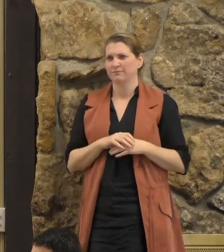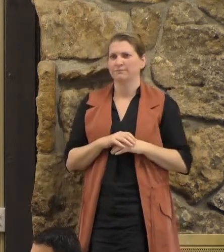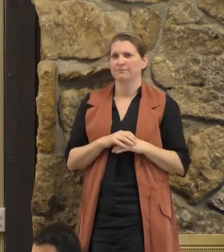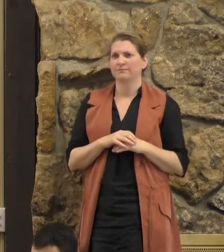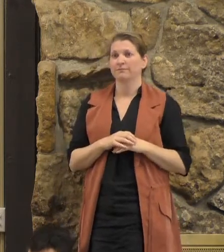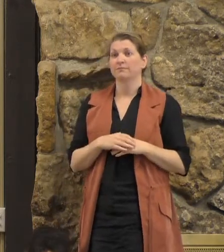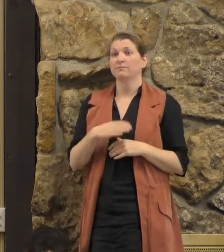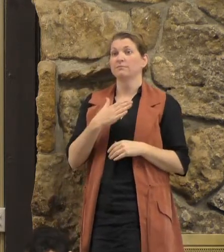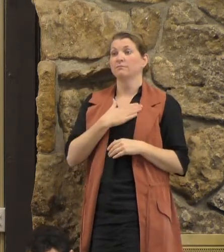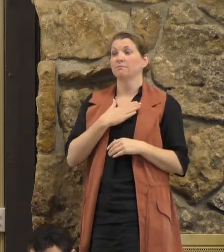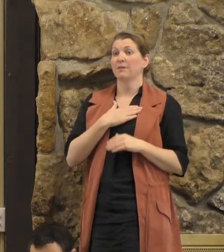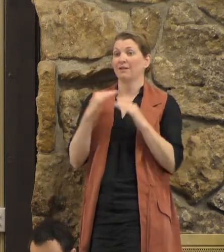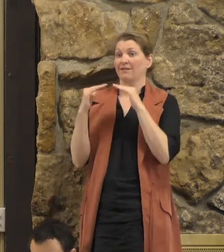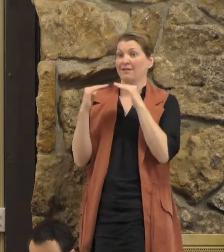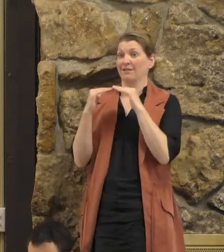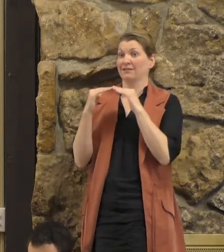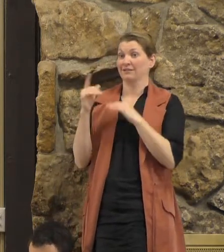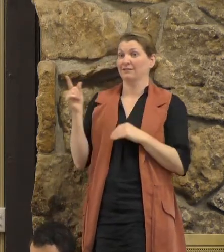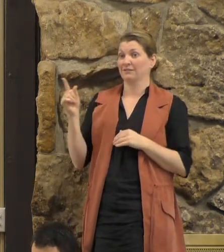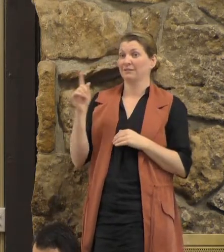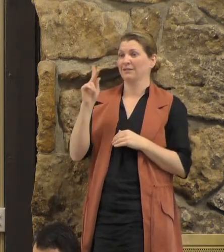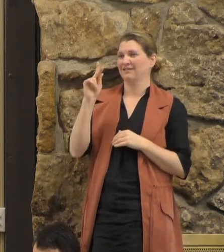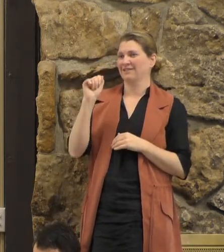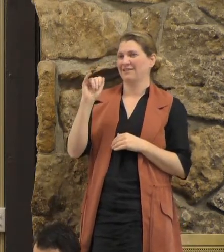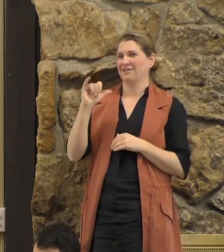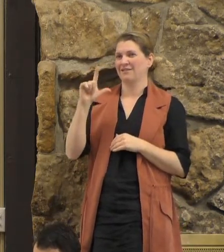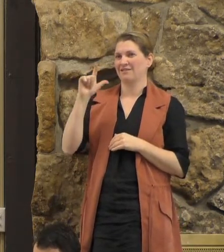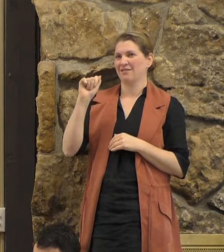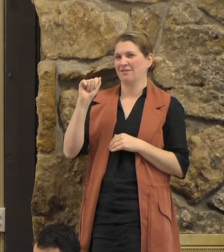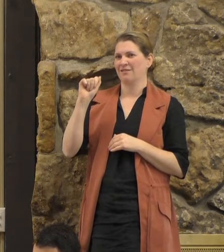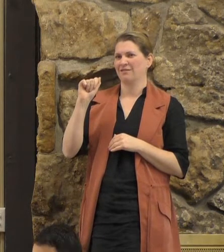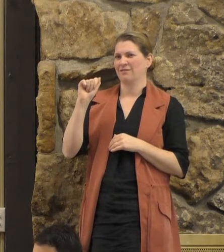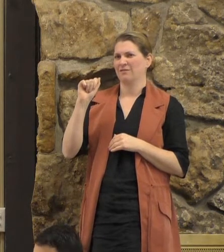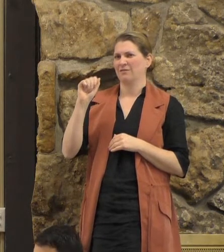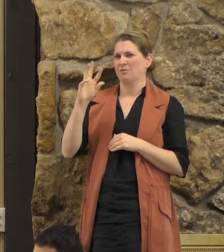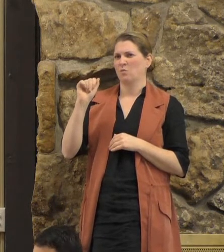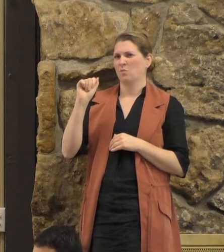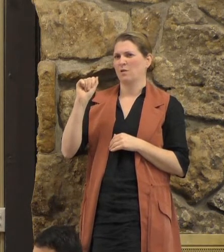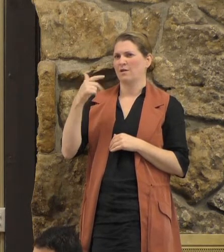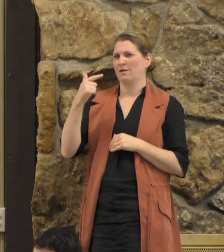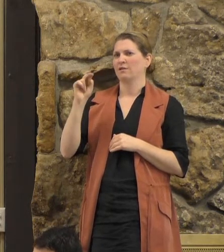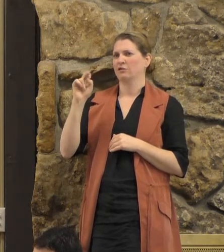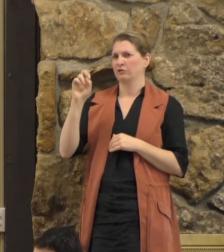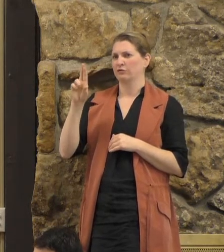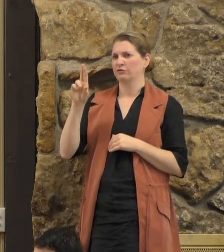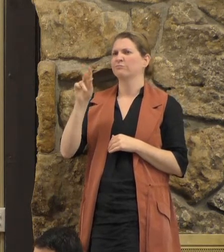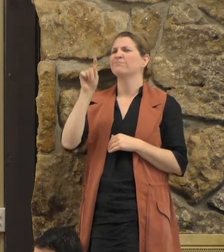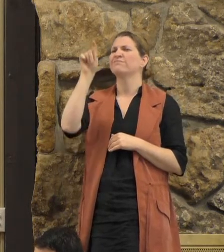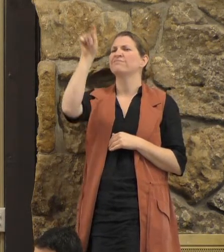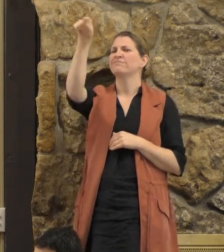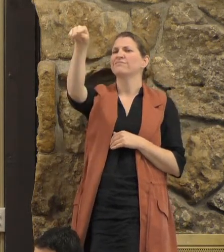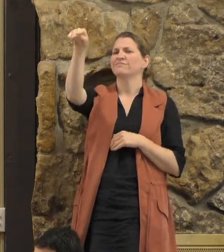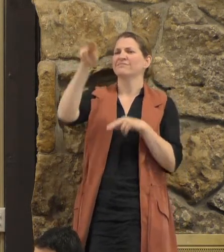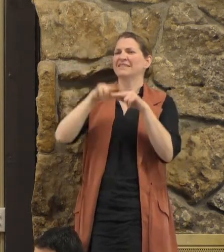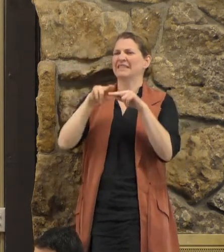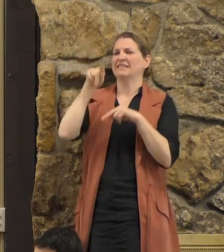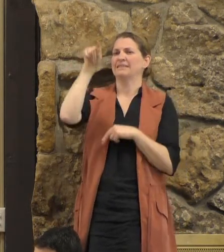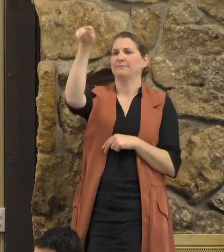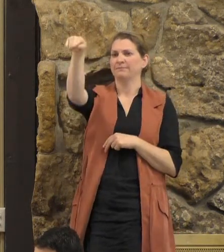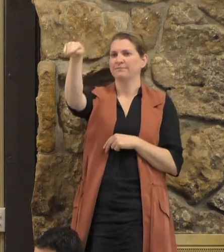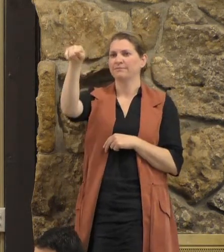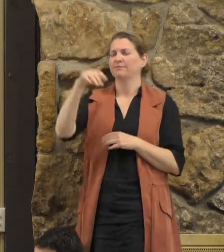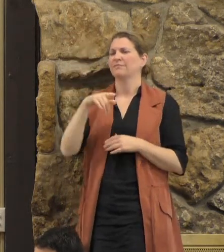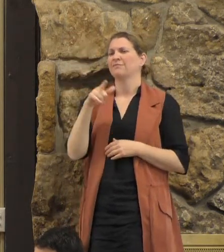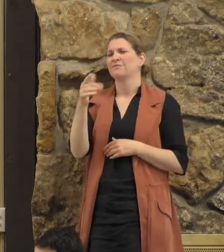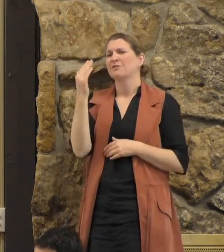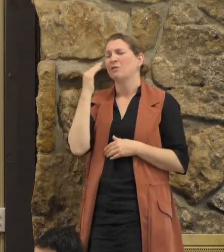Wagner, is back there, and she's just a wealth of information and resources. So again, I'd